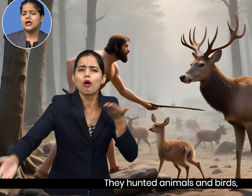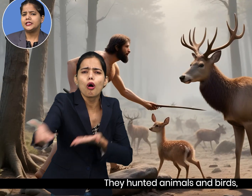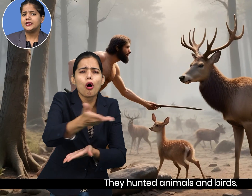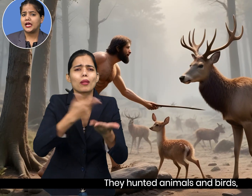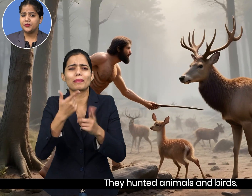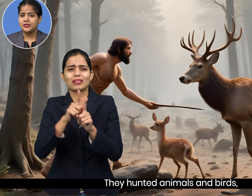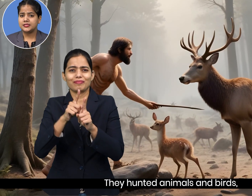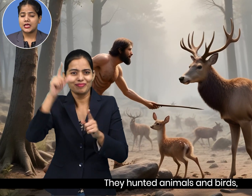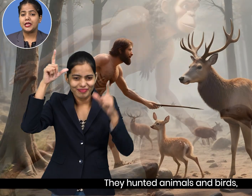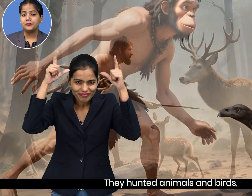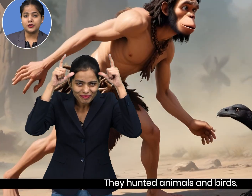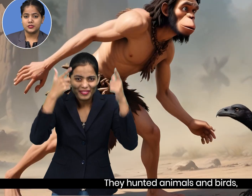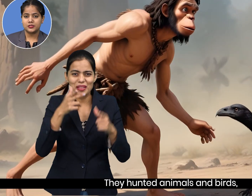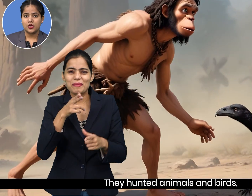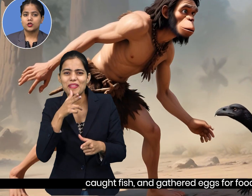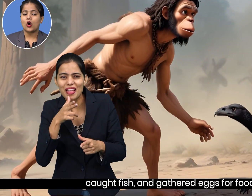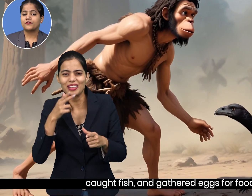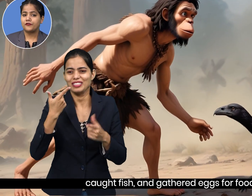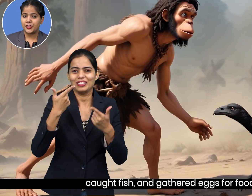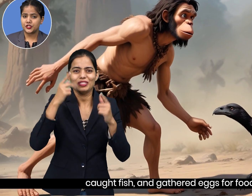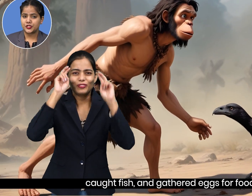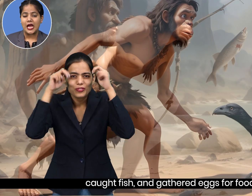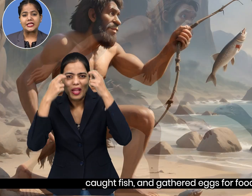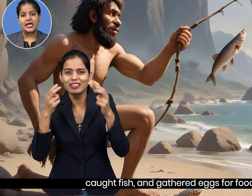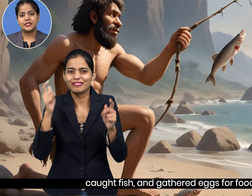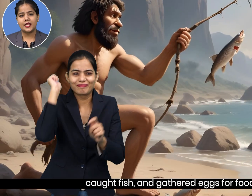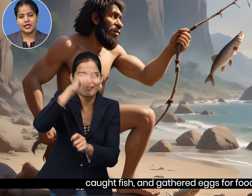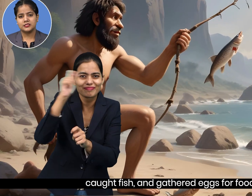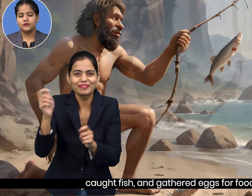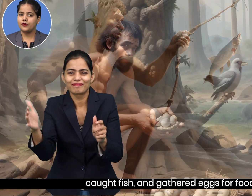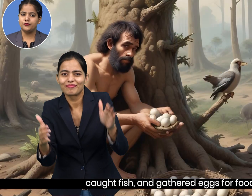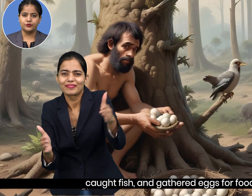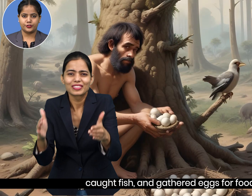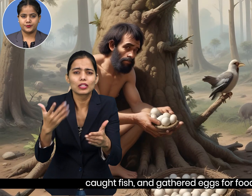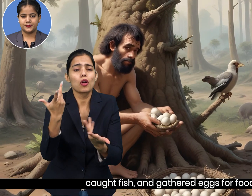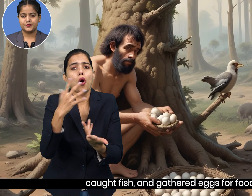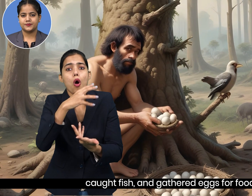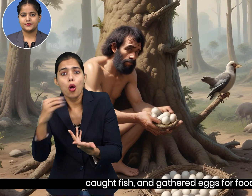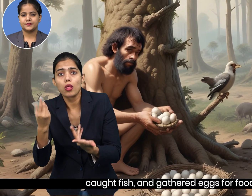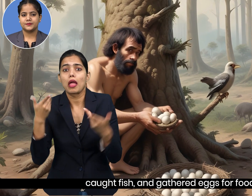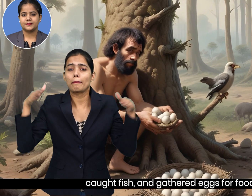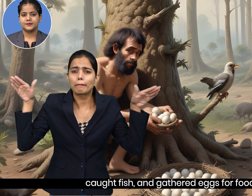They hunted animals and birds, caught fish, and gathered eggs for food.